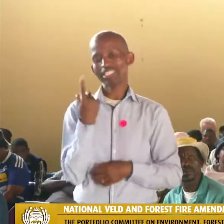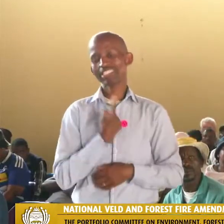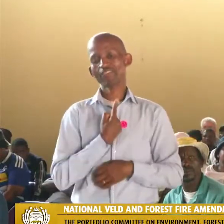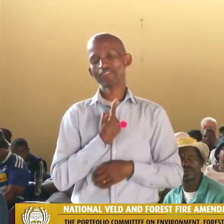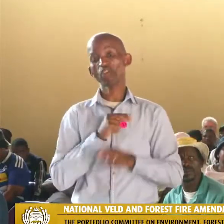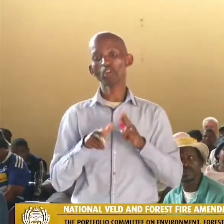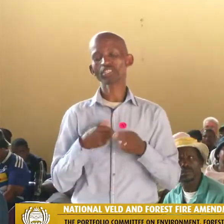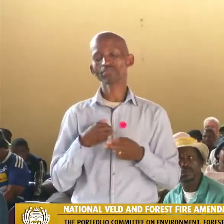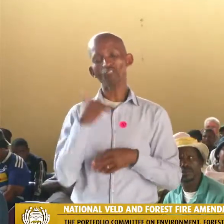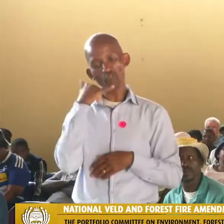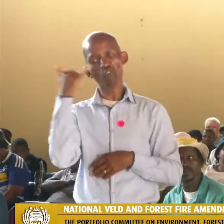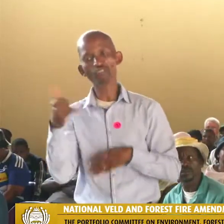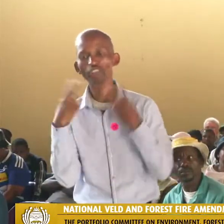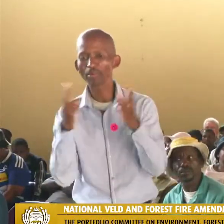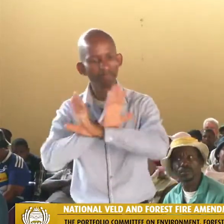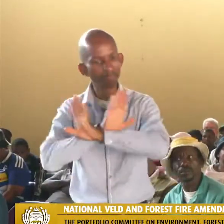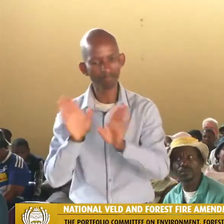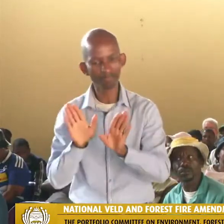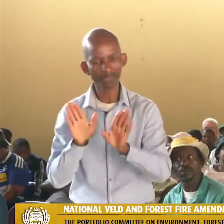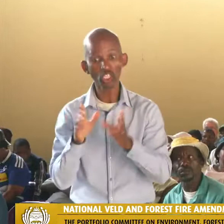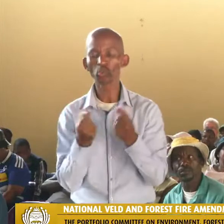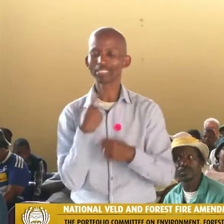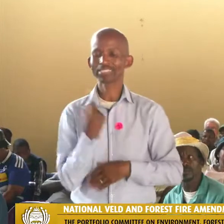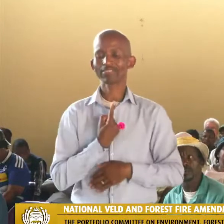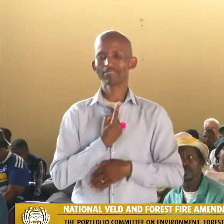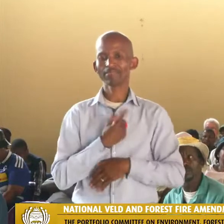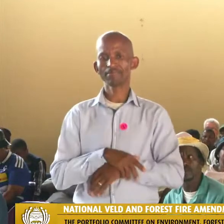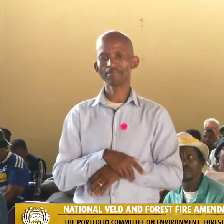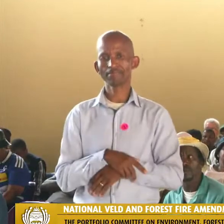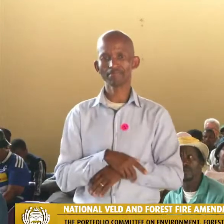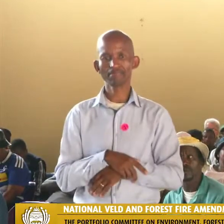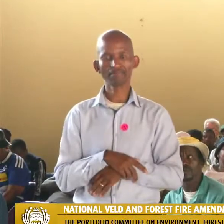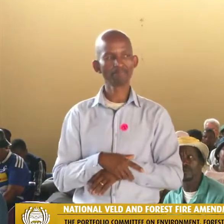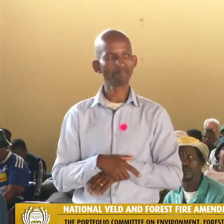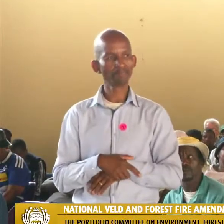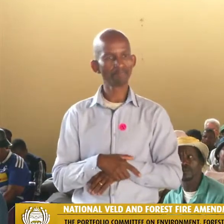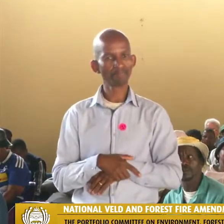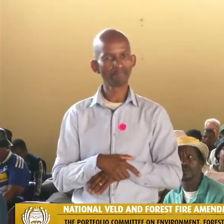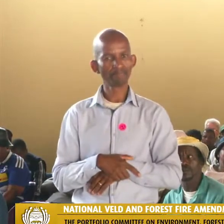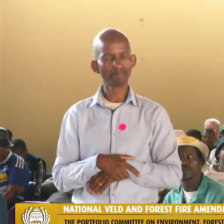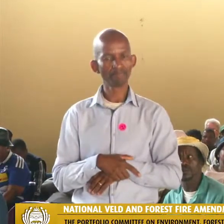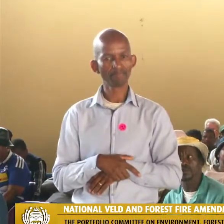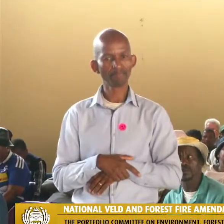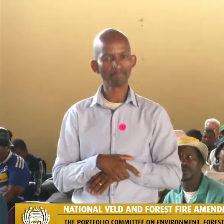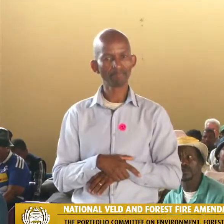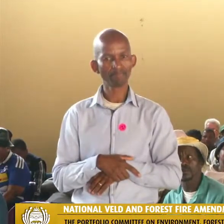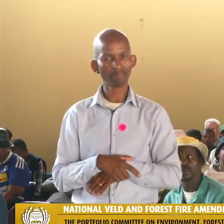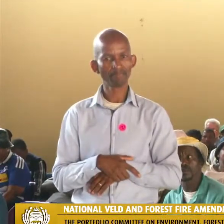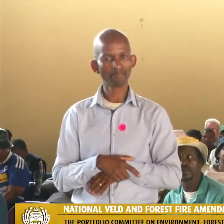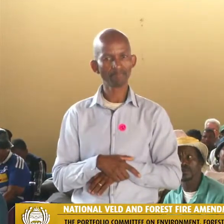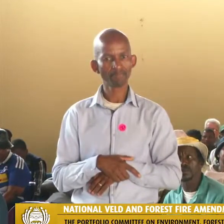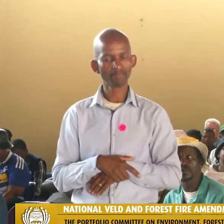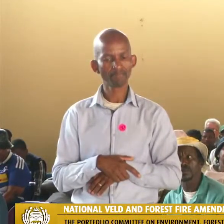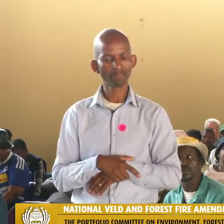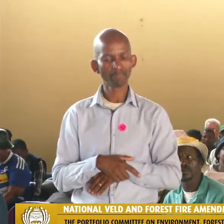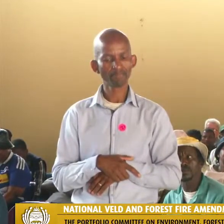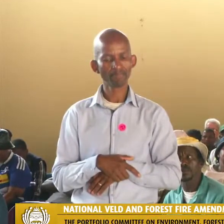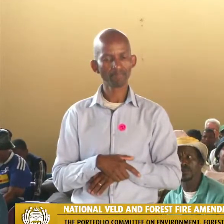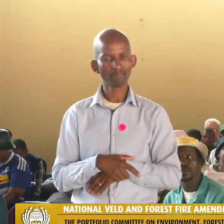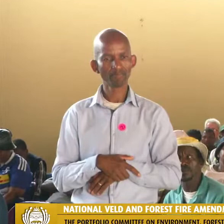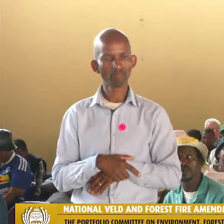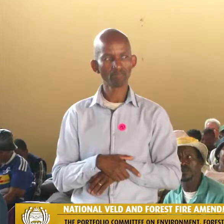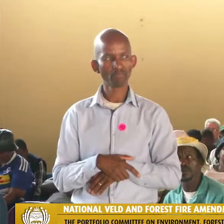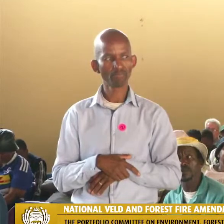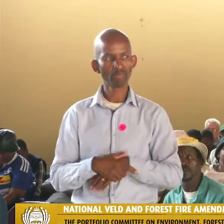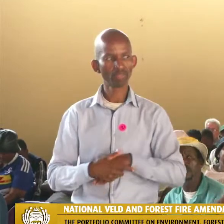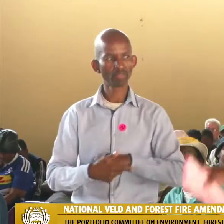mntu. If you can create the ponds near the river, we might be able to control the fire without getting help from